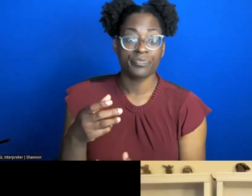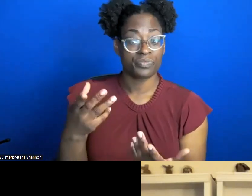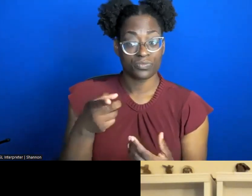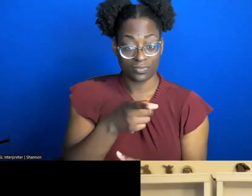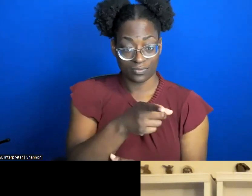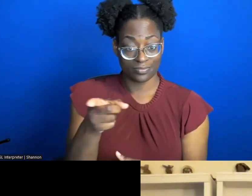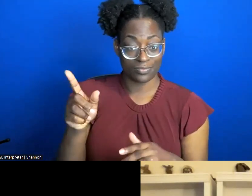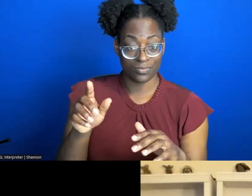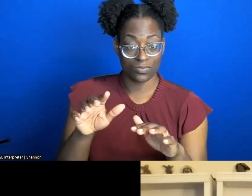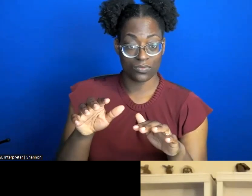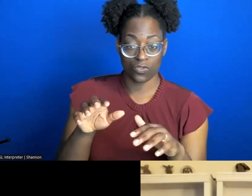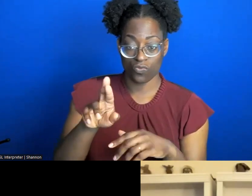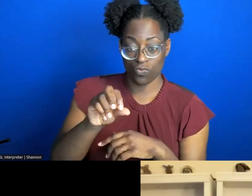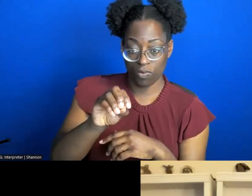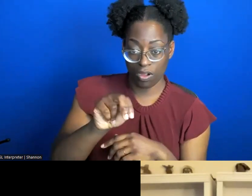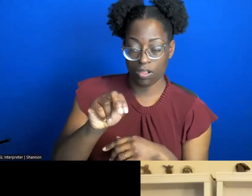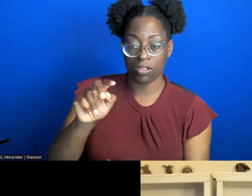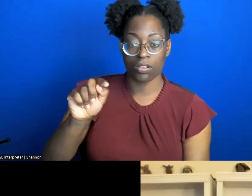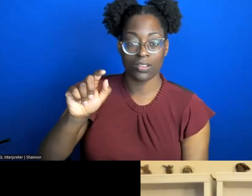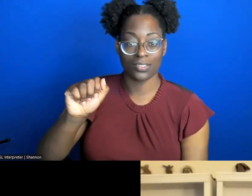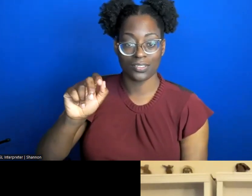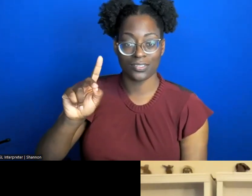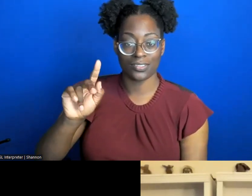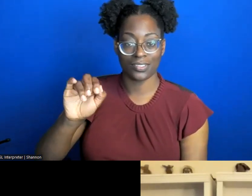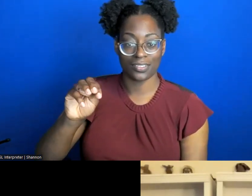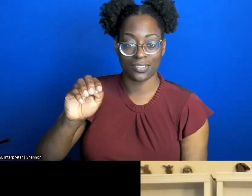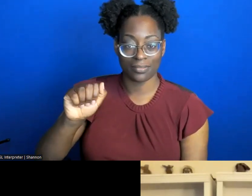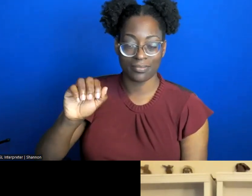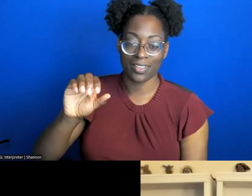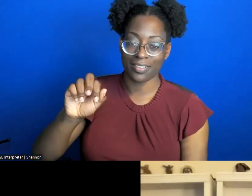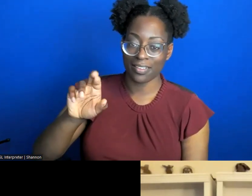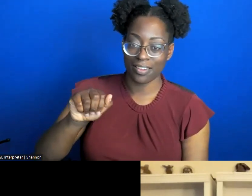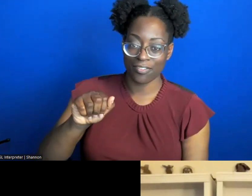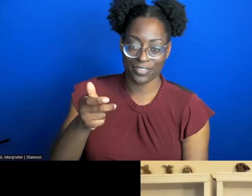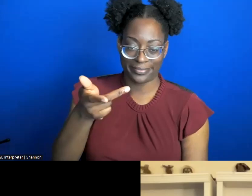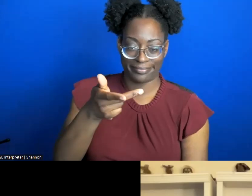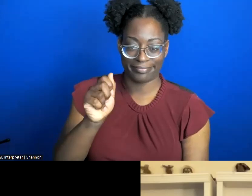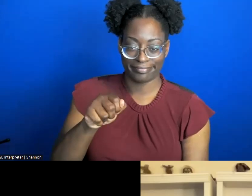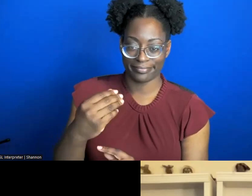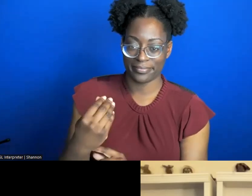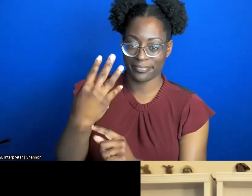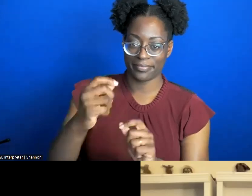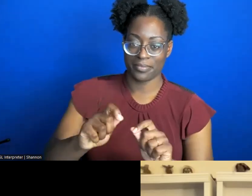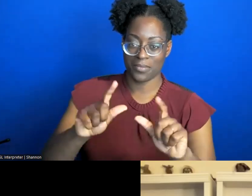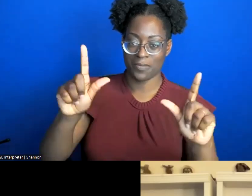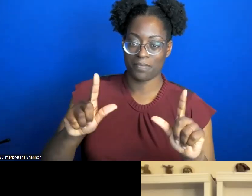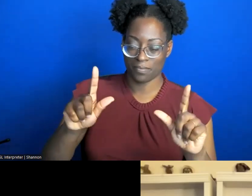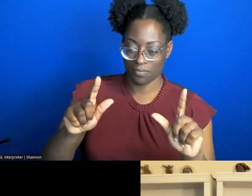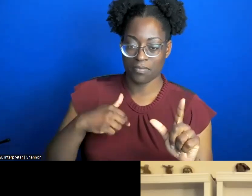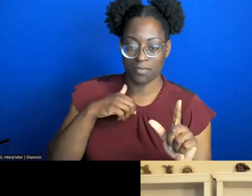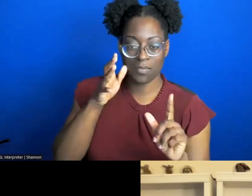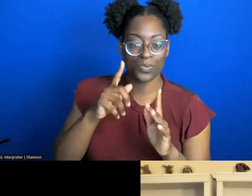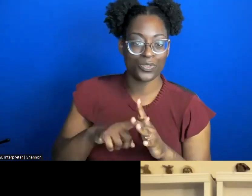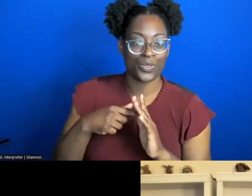on, Ron and Takima and Kara, while I begin the Q&A part of our program. That would be